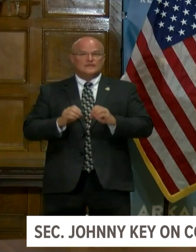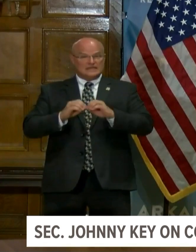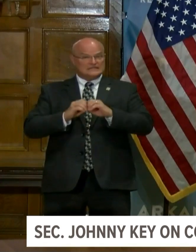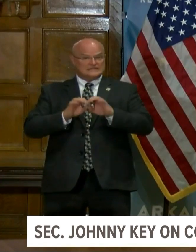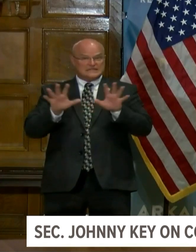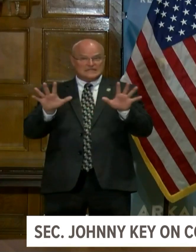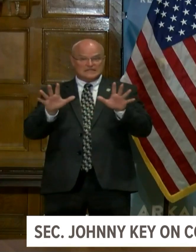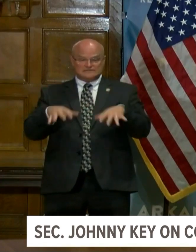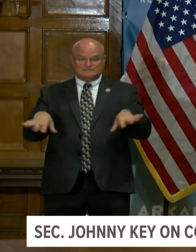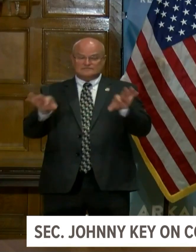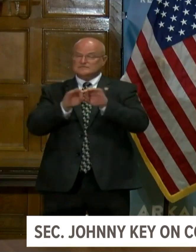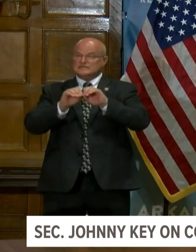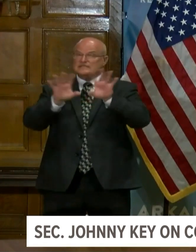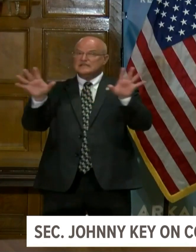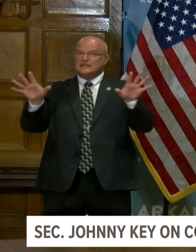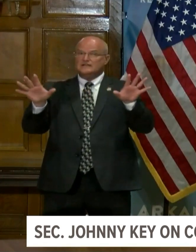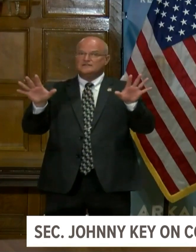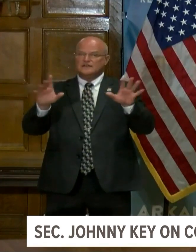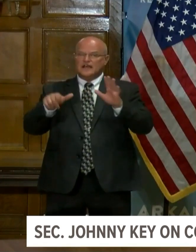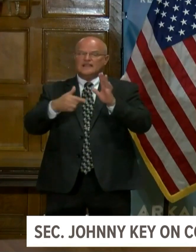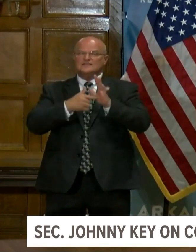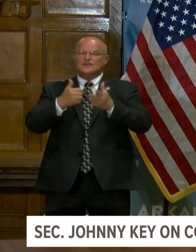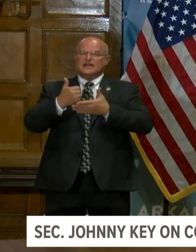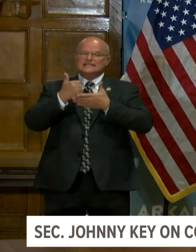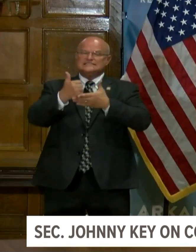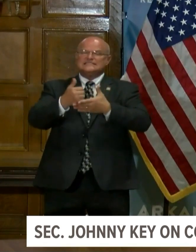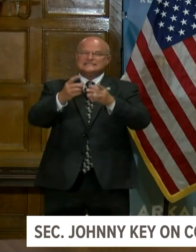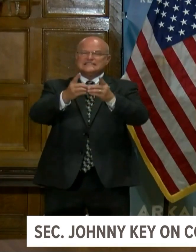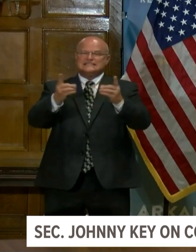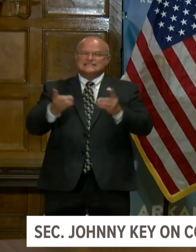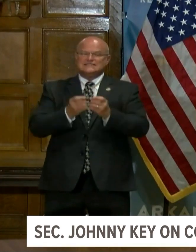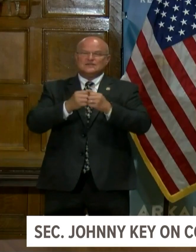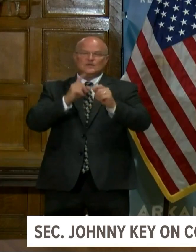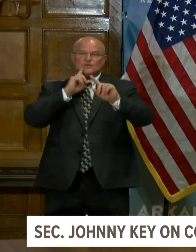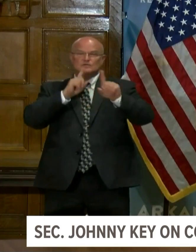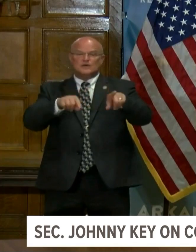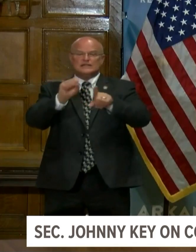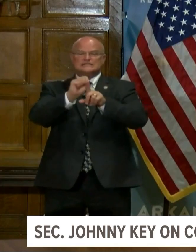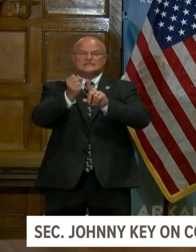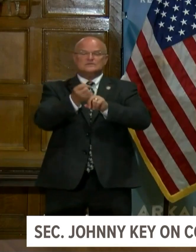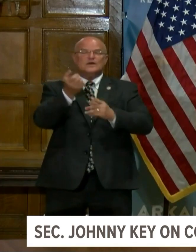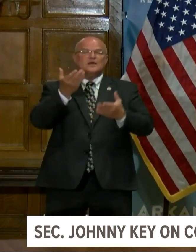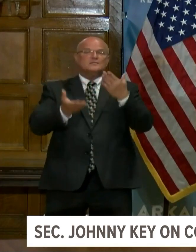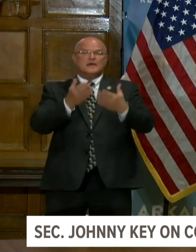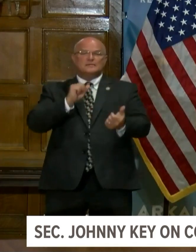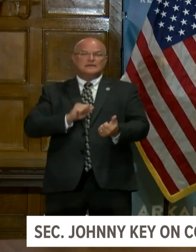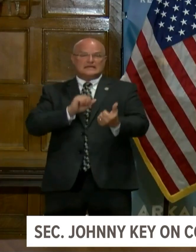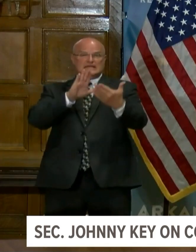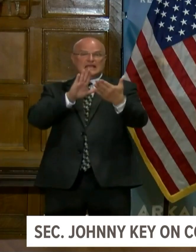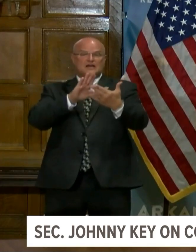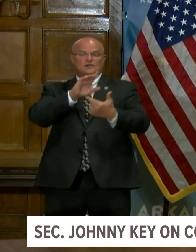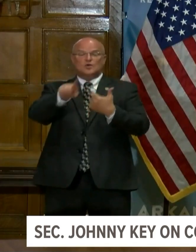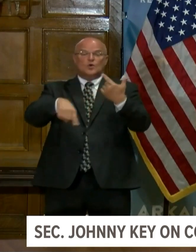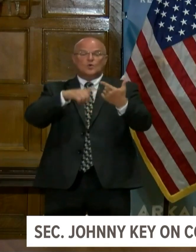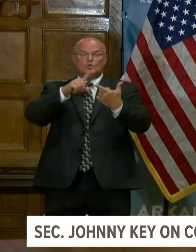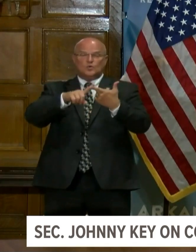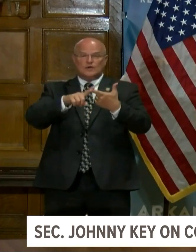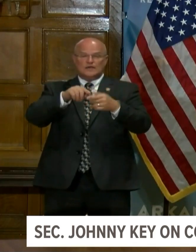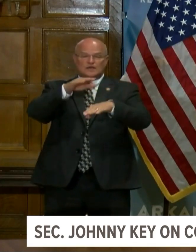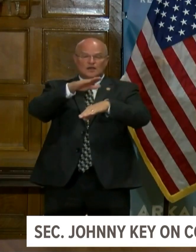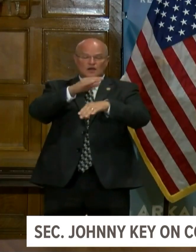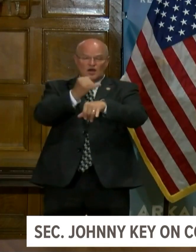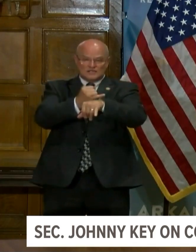It's very important to be clear here. The document is for assisting districts with responding to situations that may be encountered when on-site